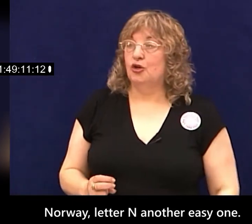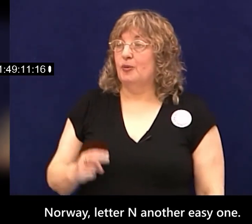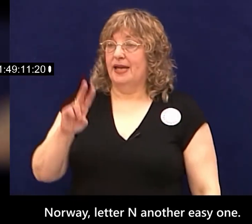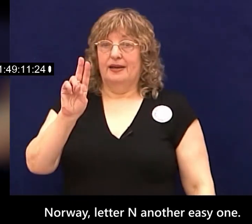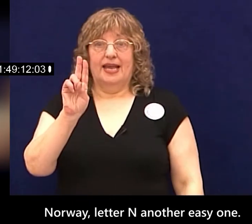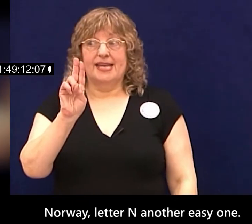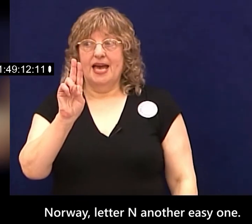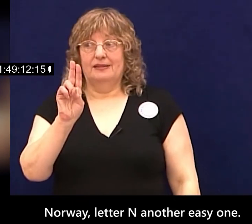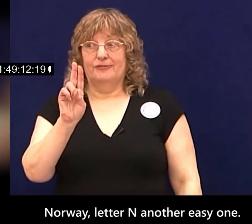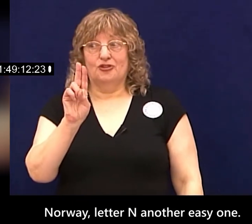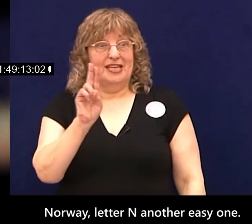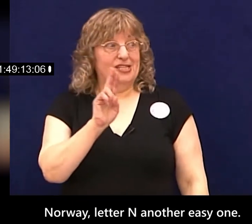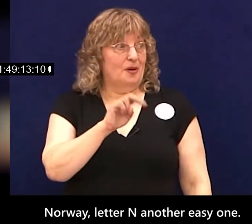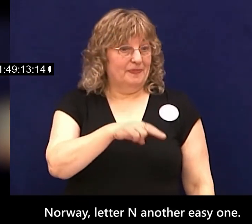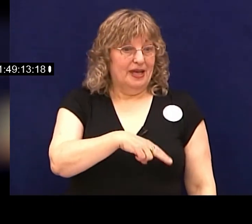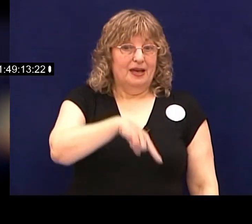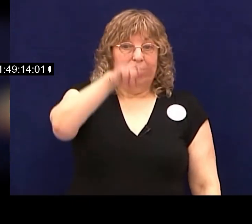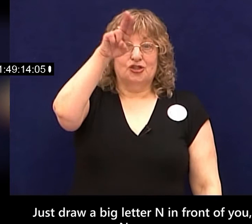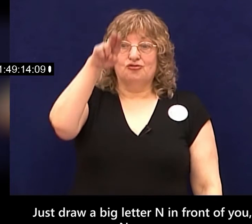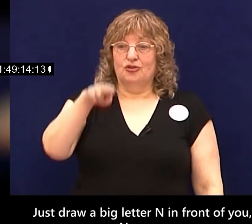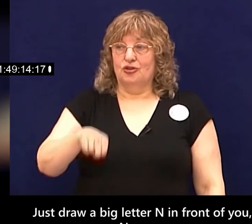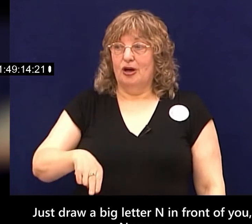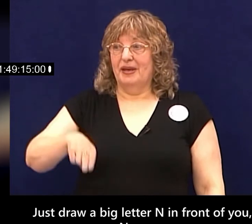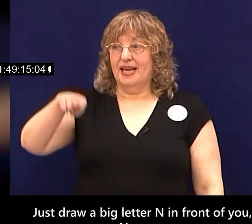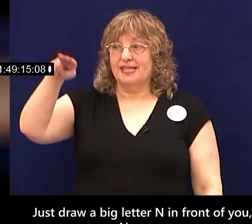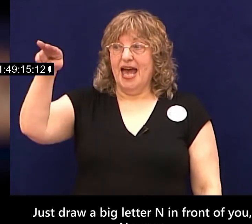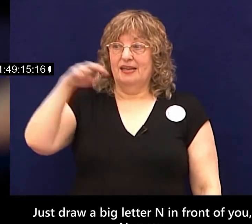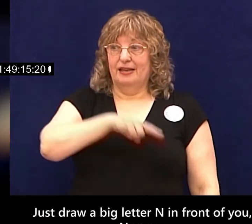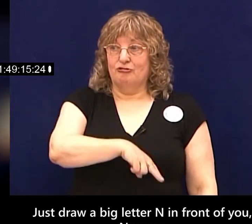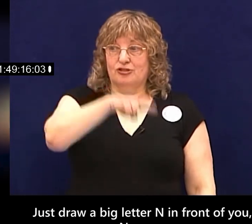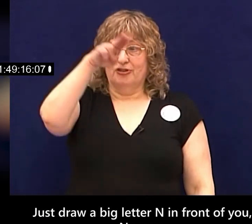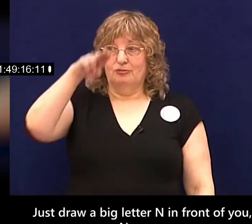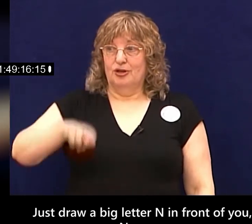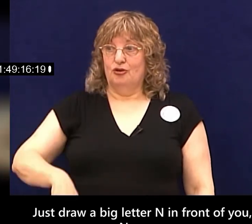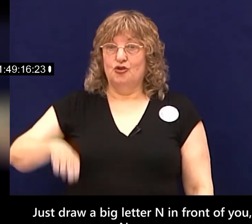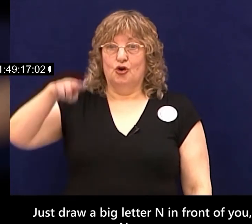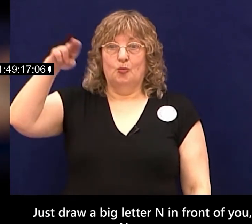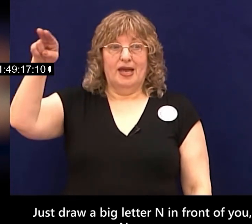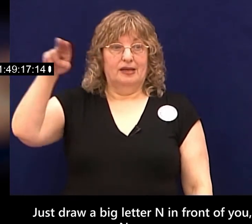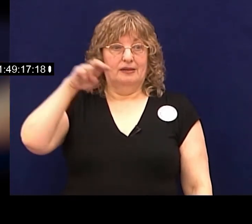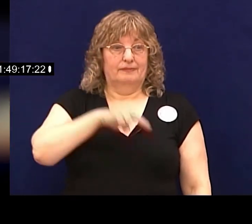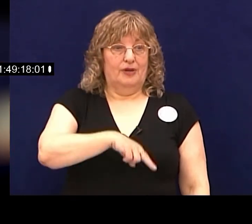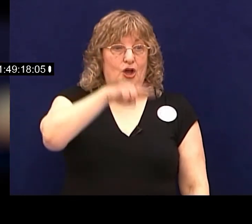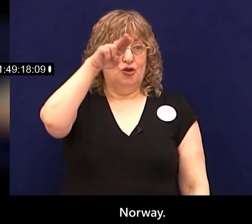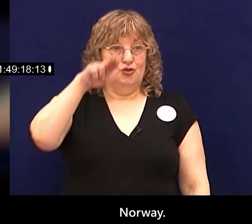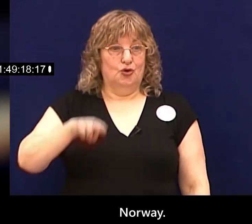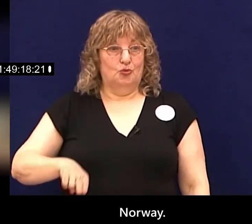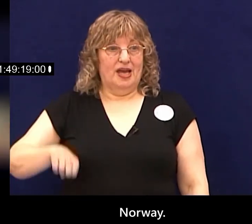Norway, letter N, another easy one. Just draw a big letter N in front of you. Norway. Norway.